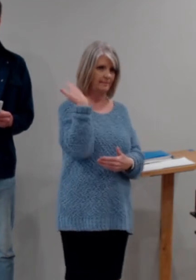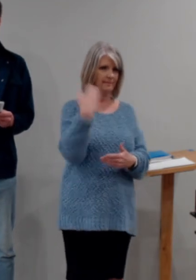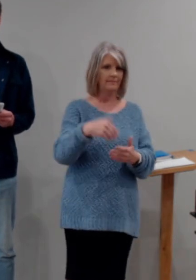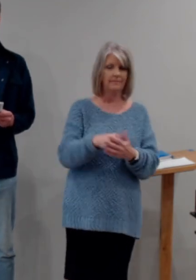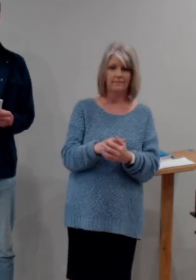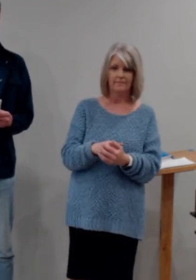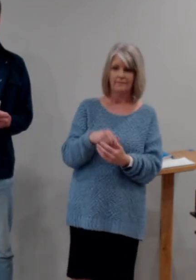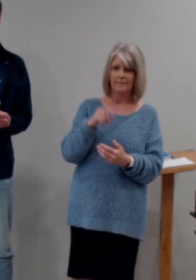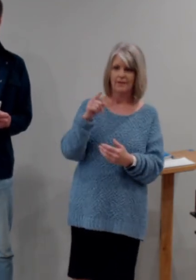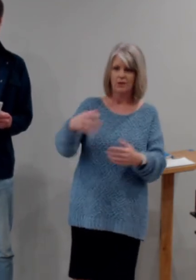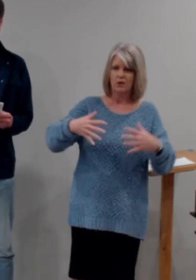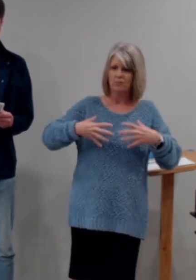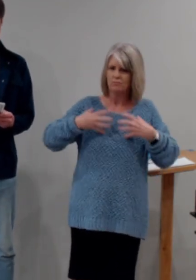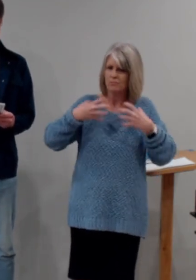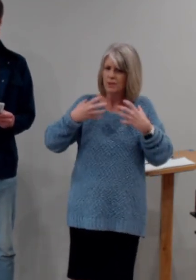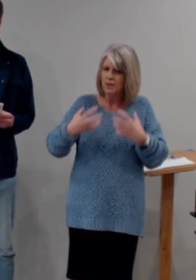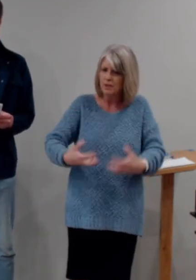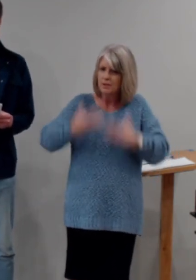you angry before,